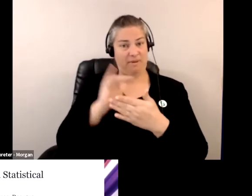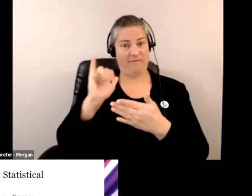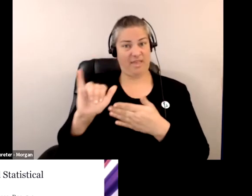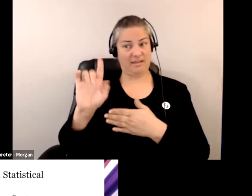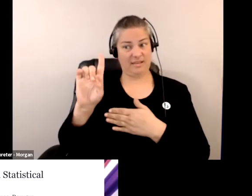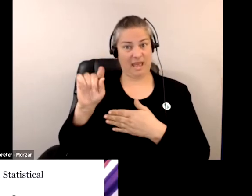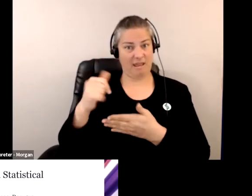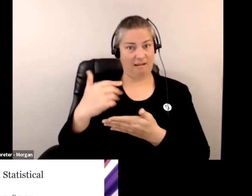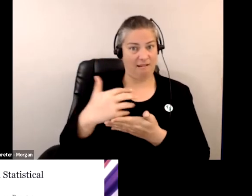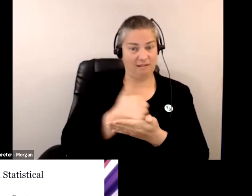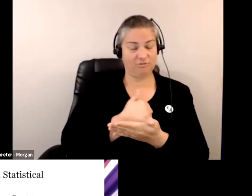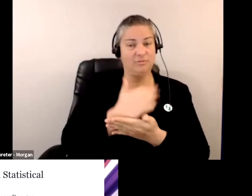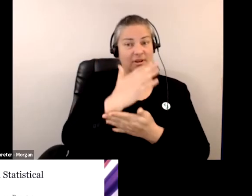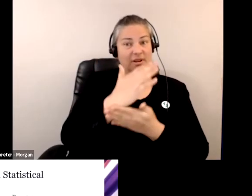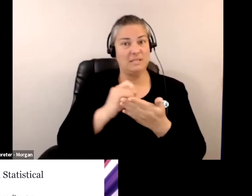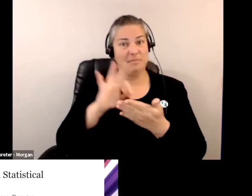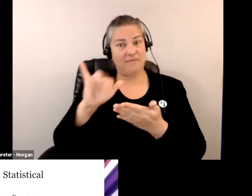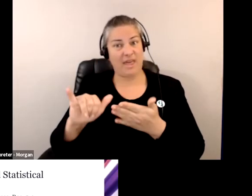data collection